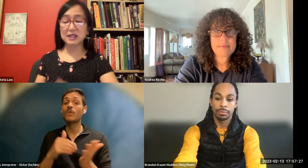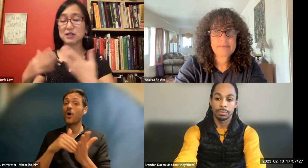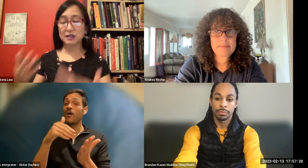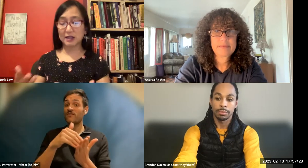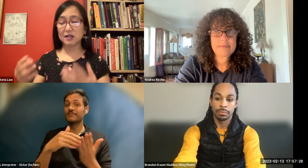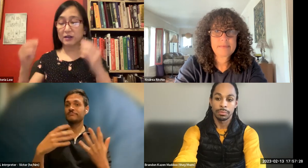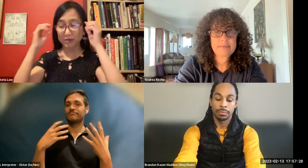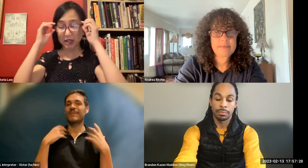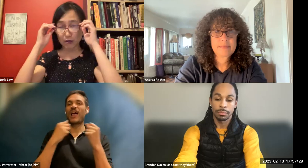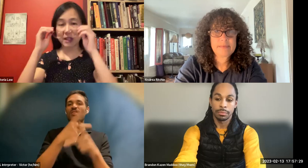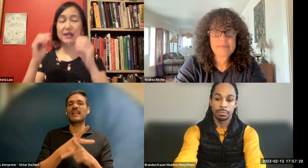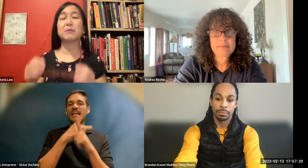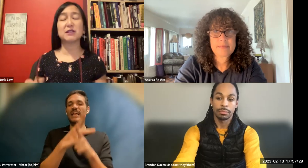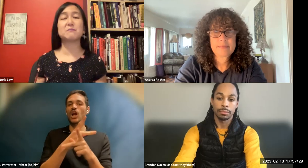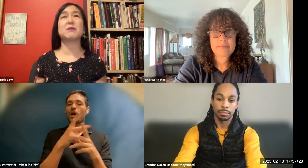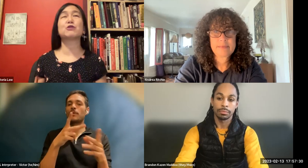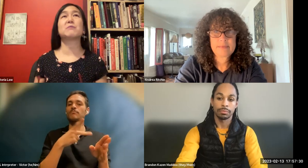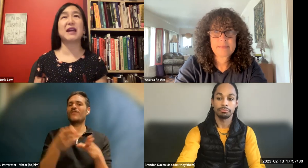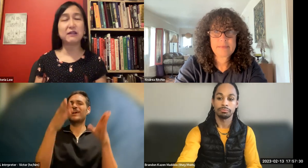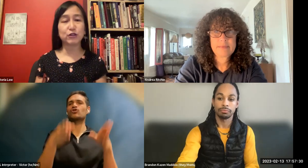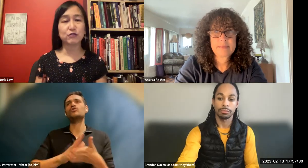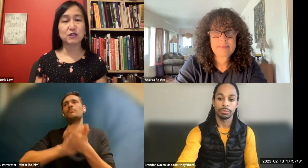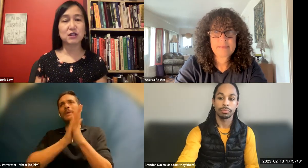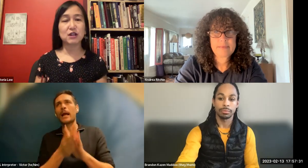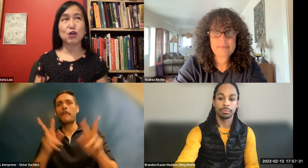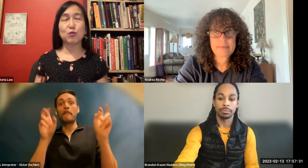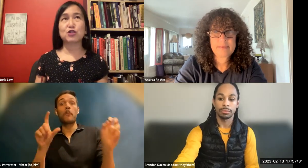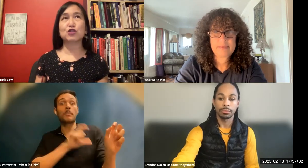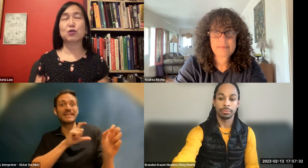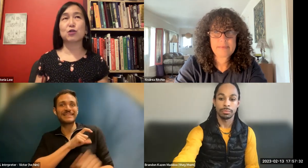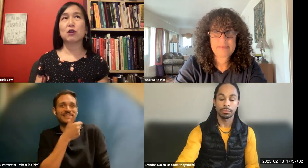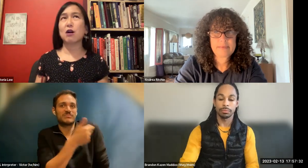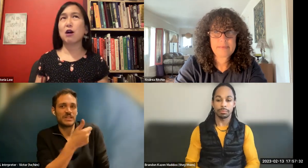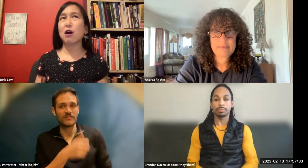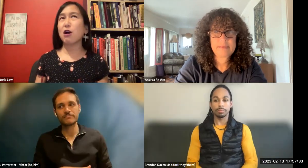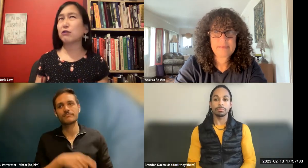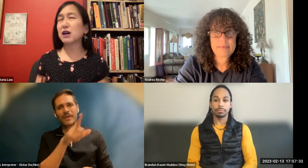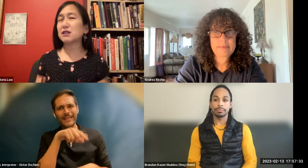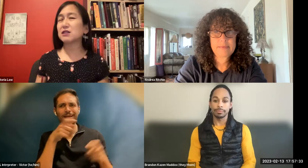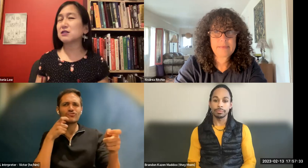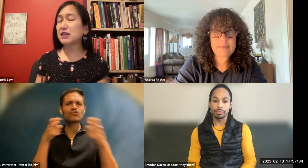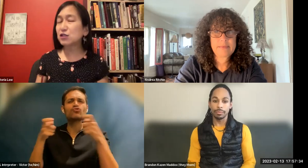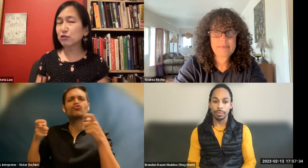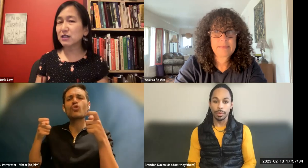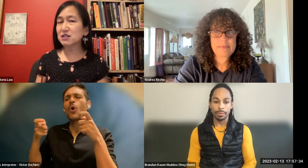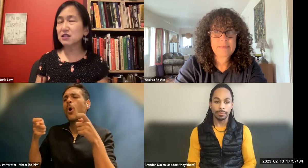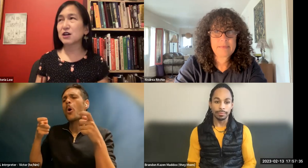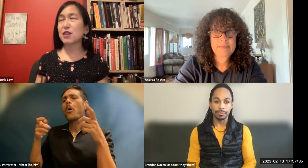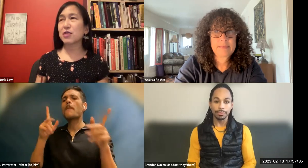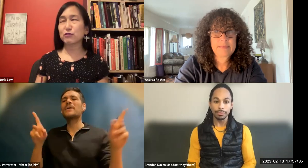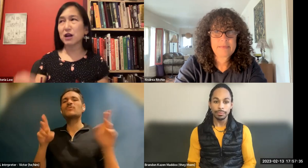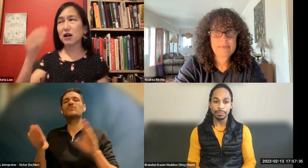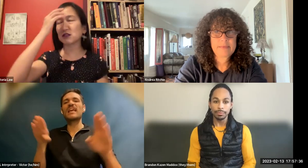become police in and of themselves, and they police people's behaviors, which are not